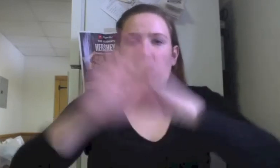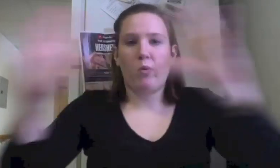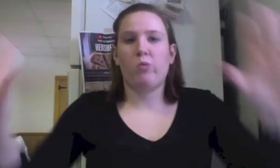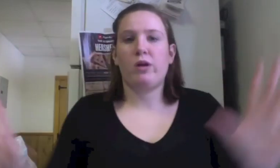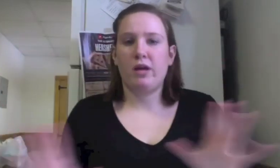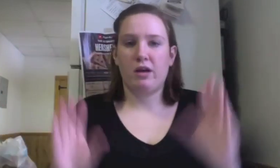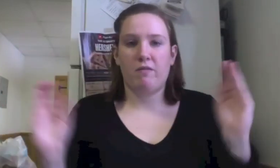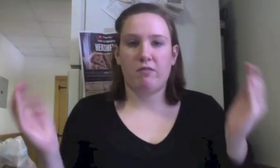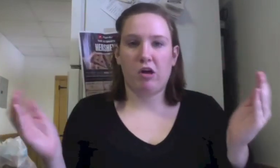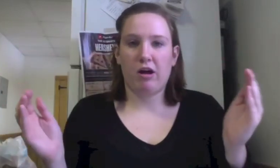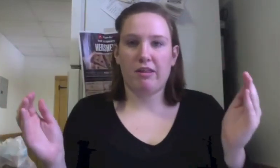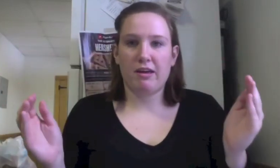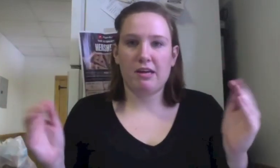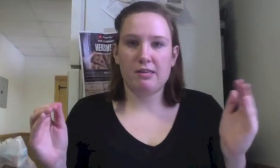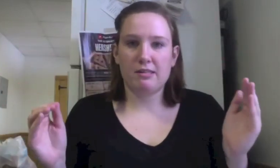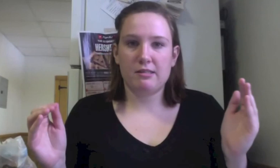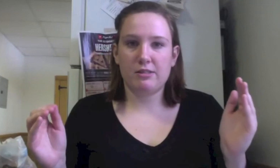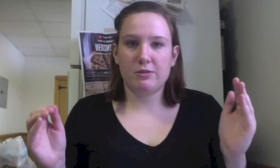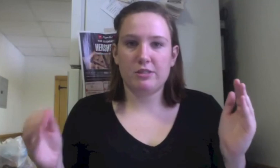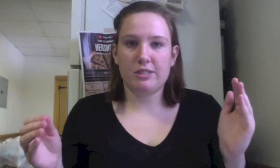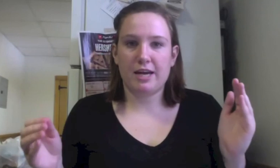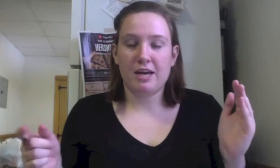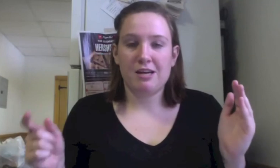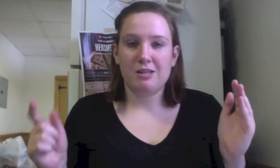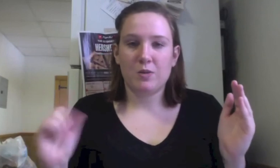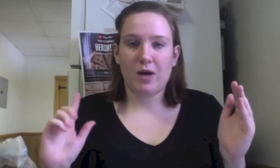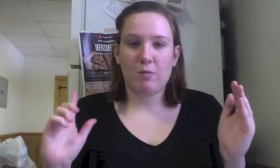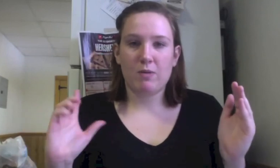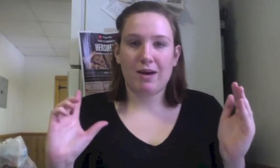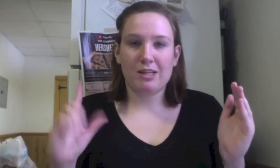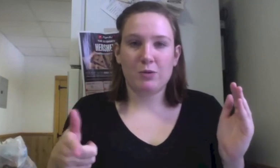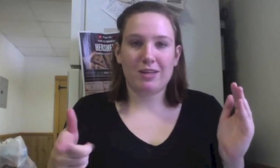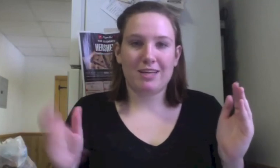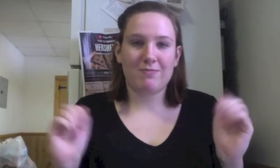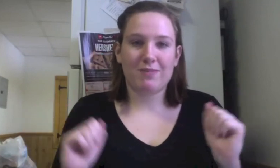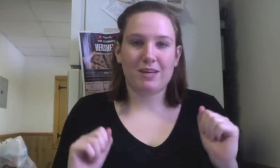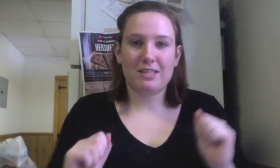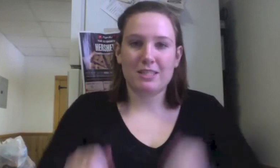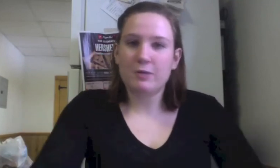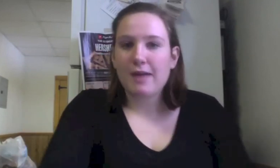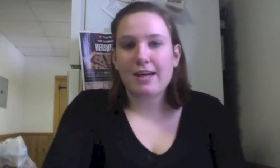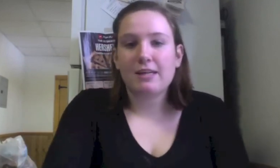whole vlog thing is due Thursday. So I'll be back shortly. See you then.